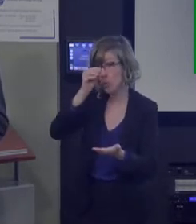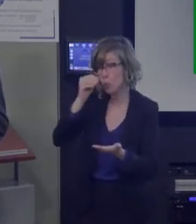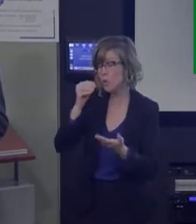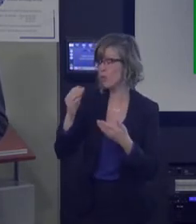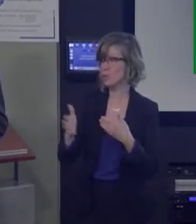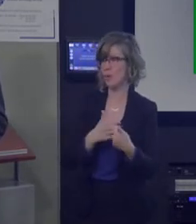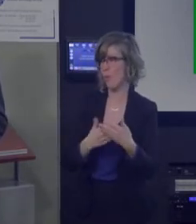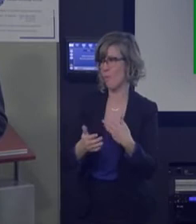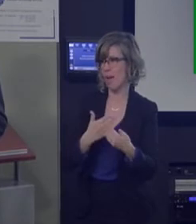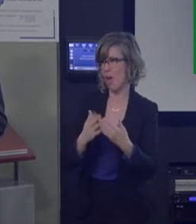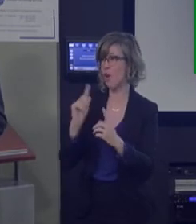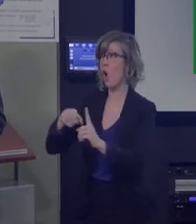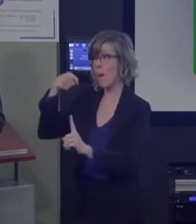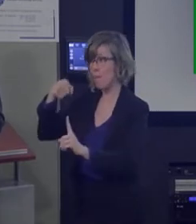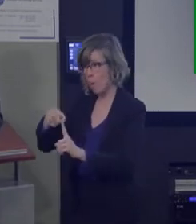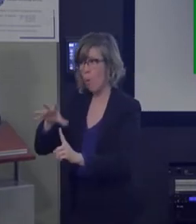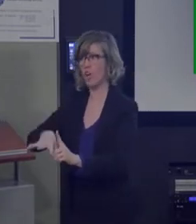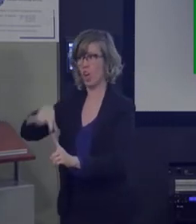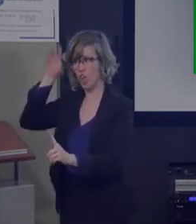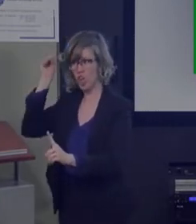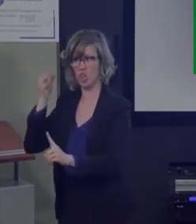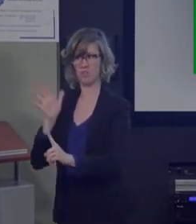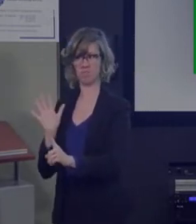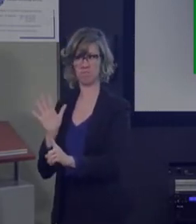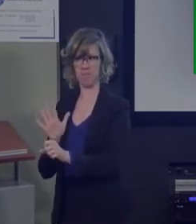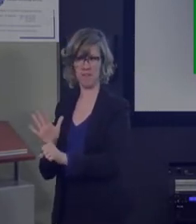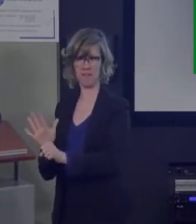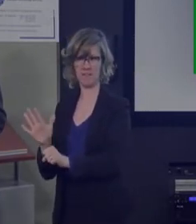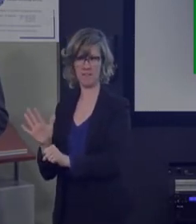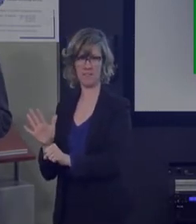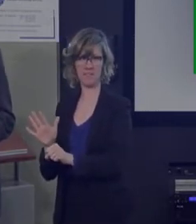is that you learned it. And I'll ask you to just